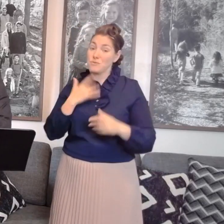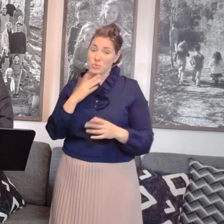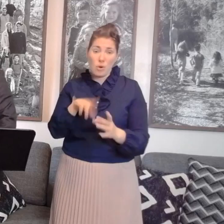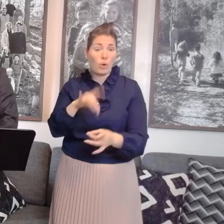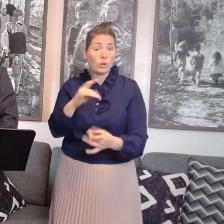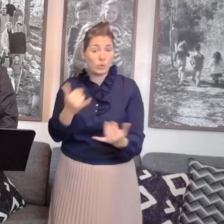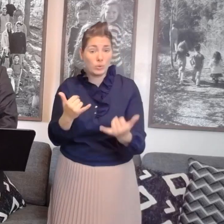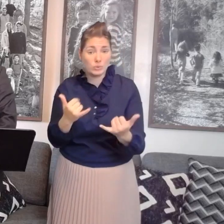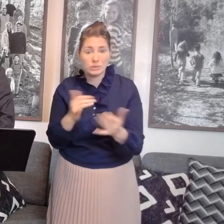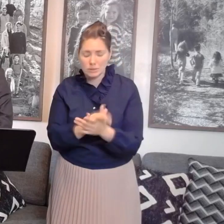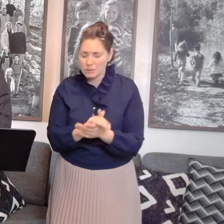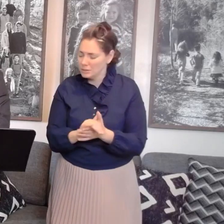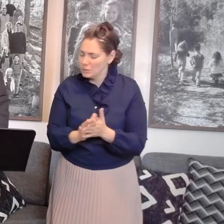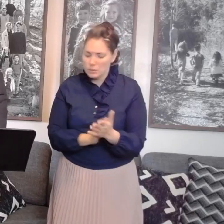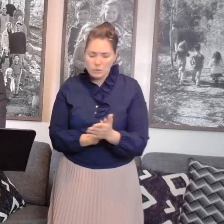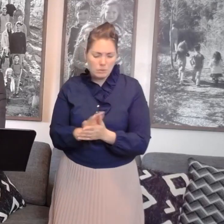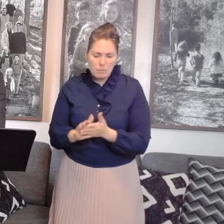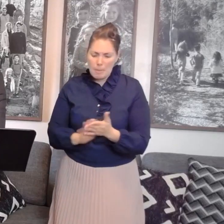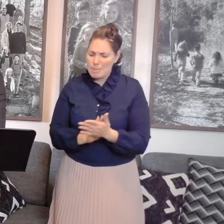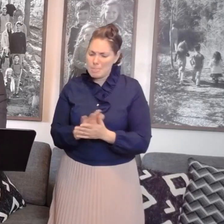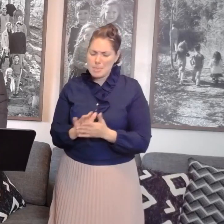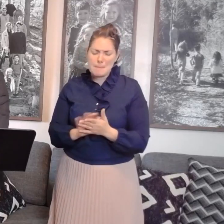Ghost right now. Thank you, Jesus.